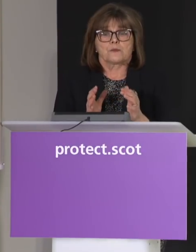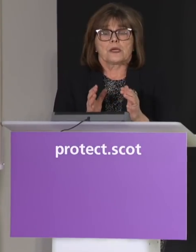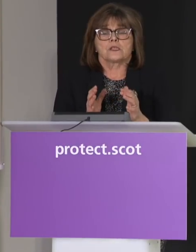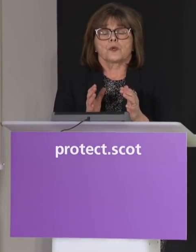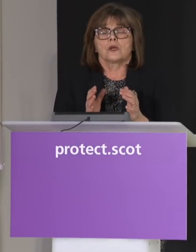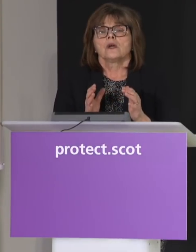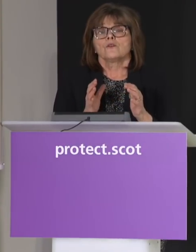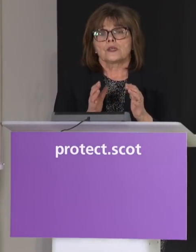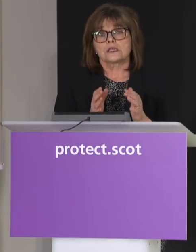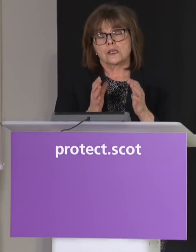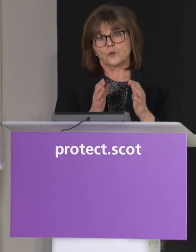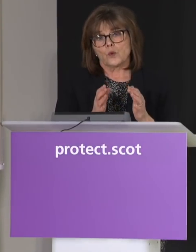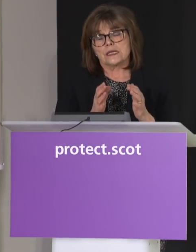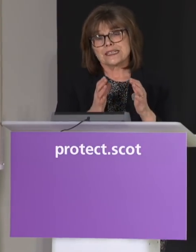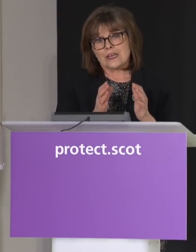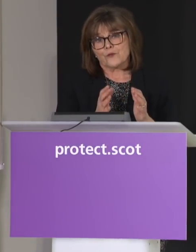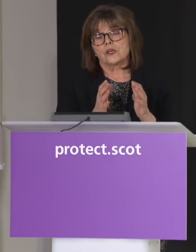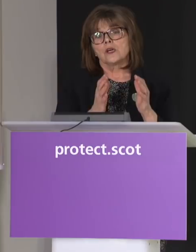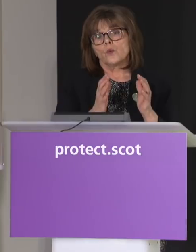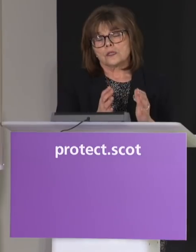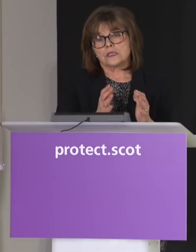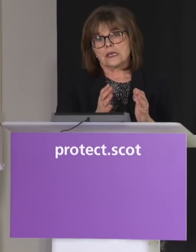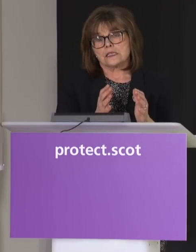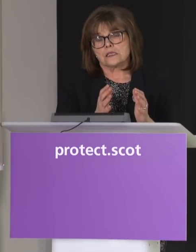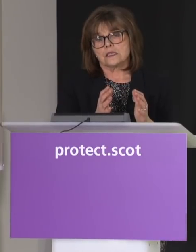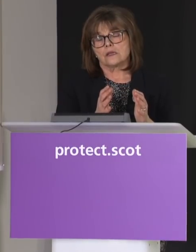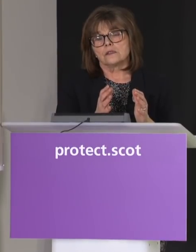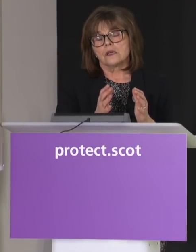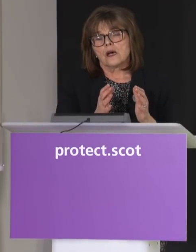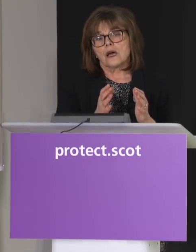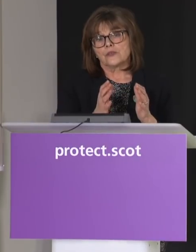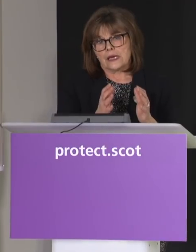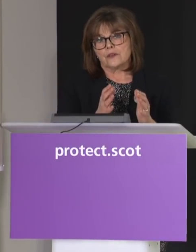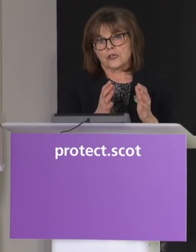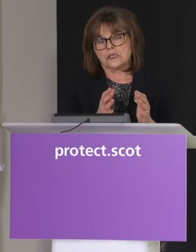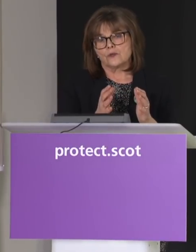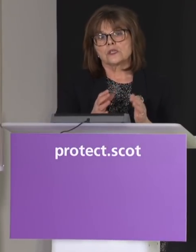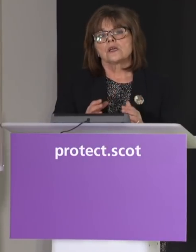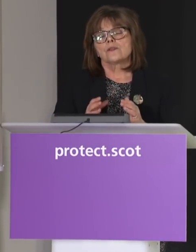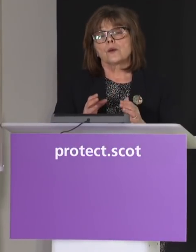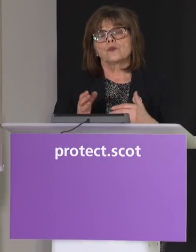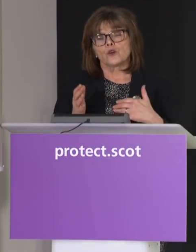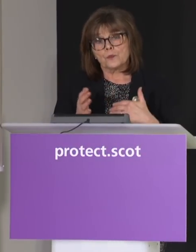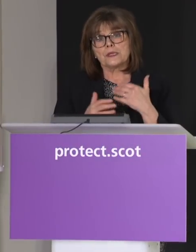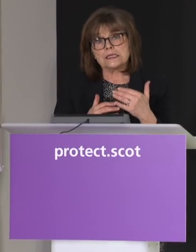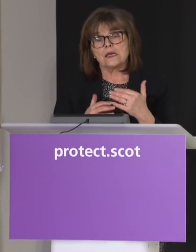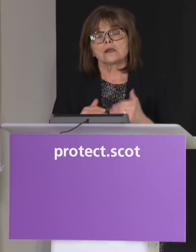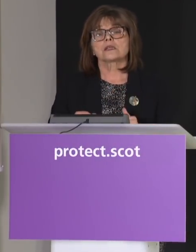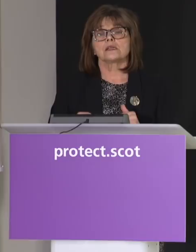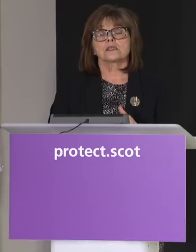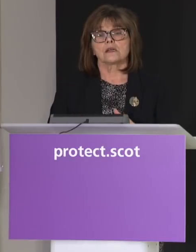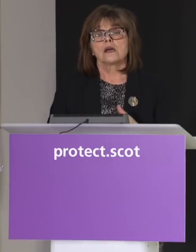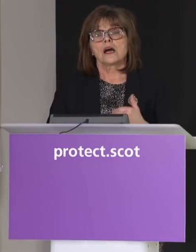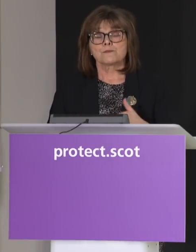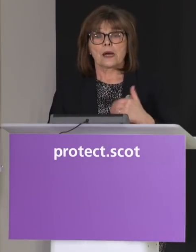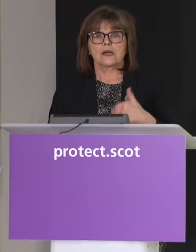having a space where a visitor can wait safely whilst the test is done and they get the result. Then we've got the PCR